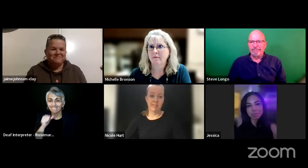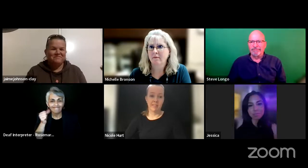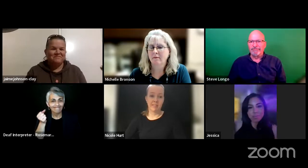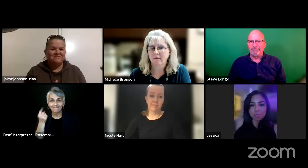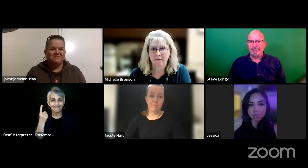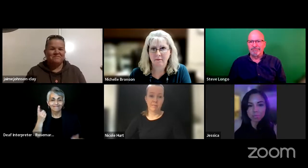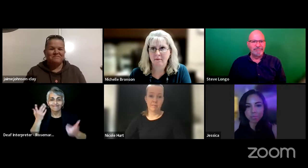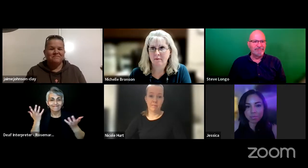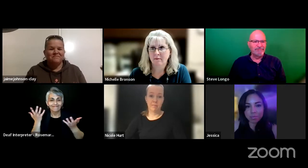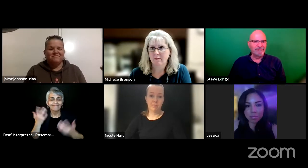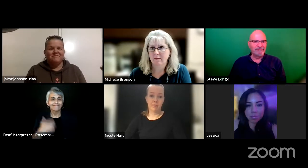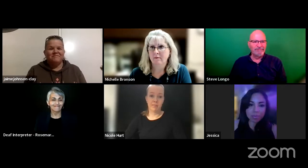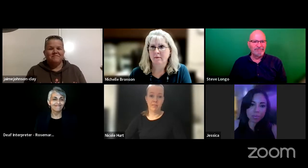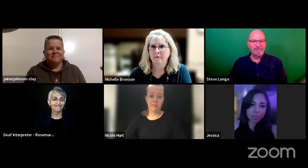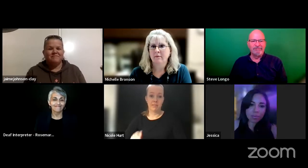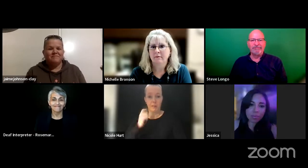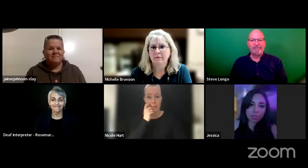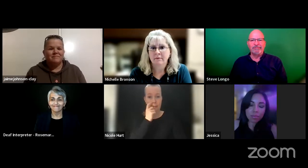with me.